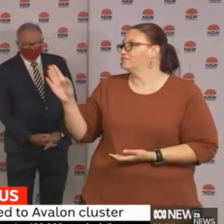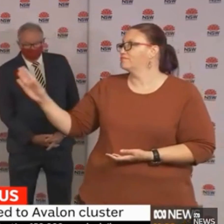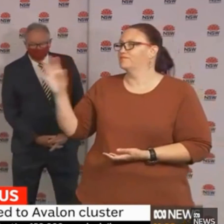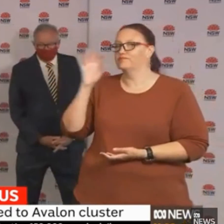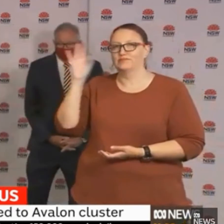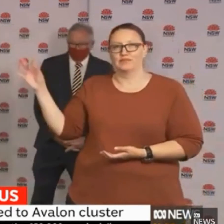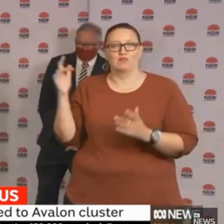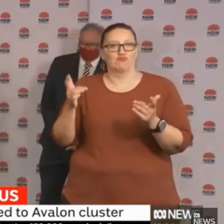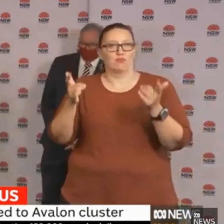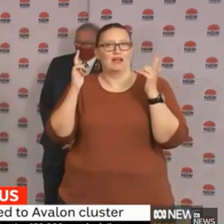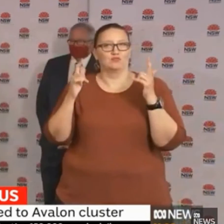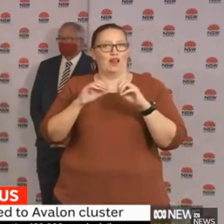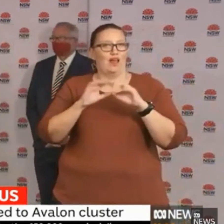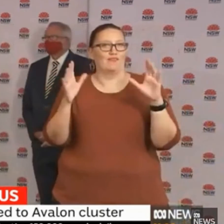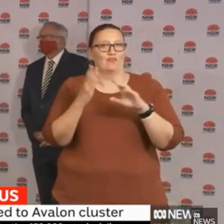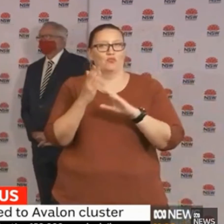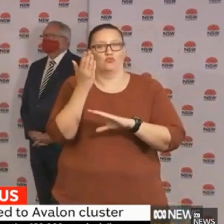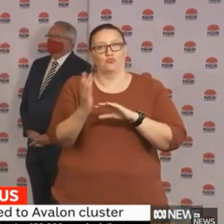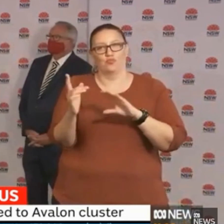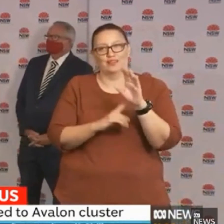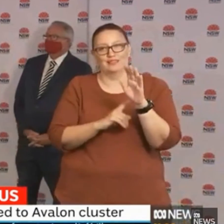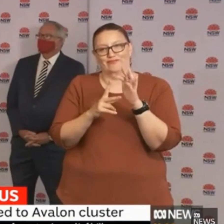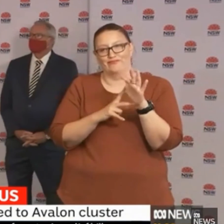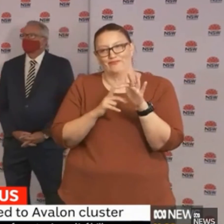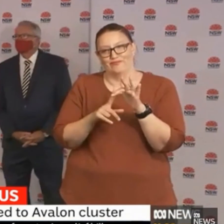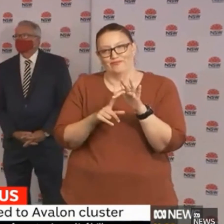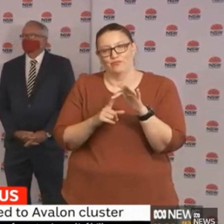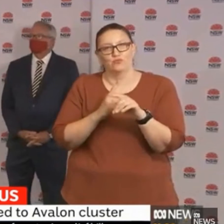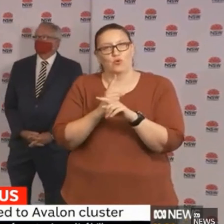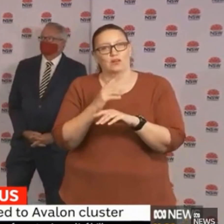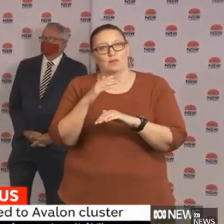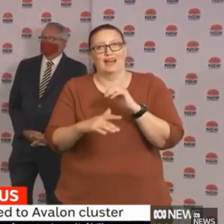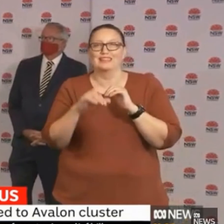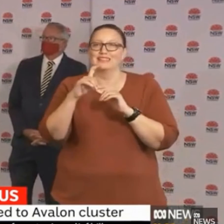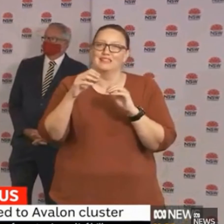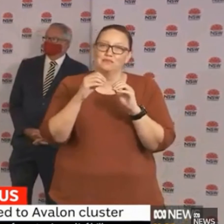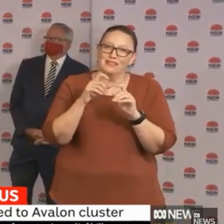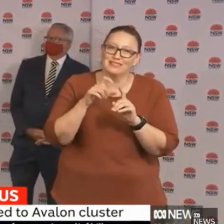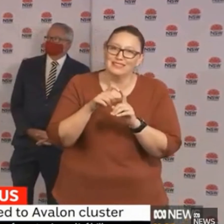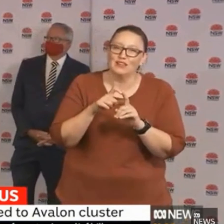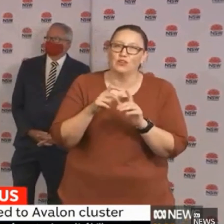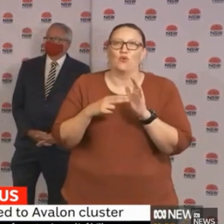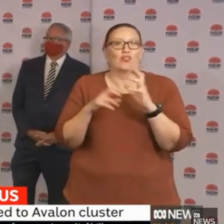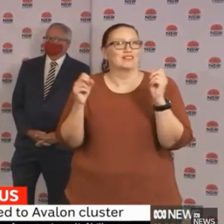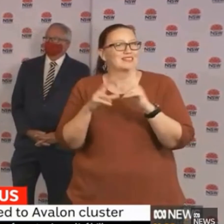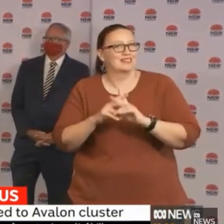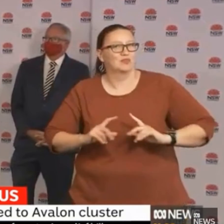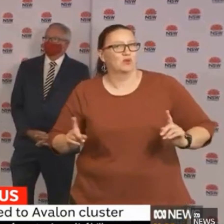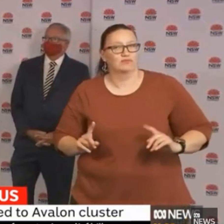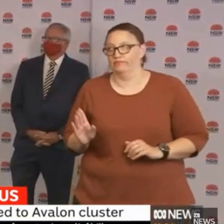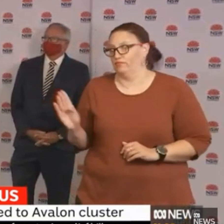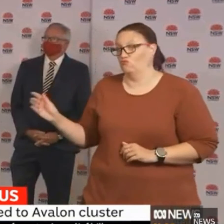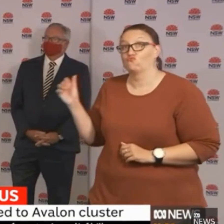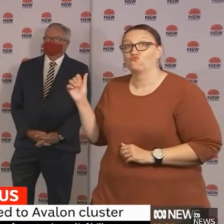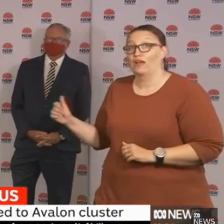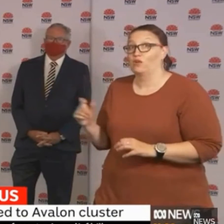just ask, just to clarify on New Year's Eve, obviously we're talking about the CBD and the full thing, but there's other areas you have in North Sydney. Perfect, yeah. I forgot to mention that actually, so